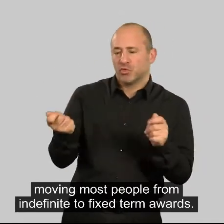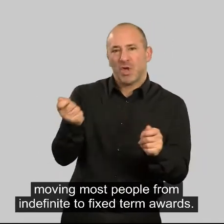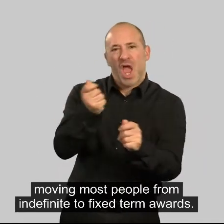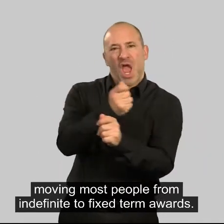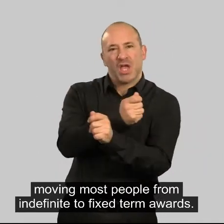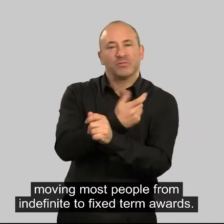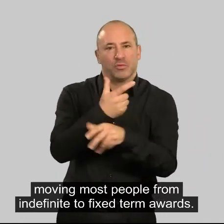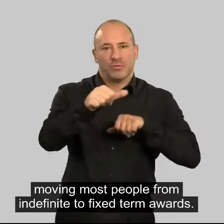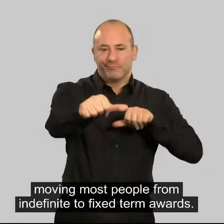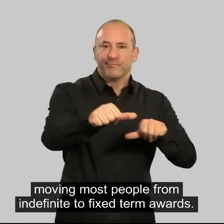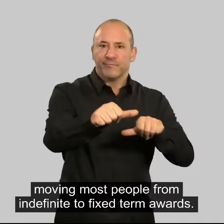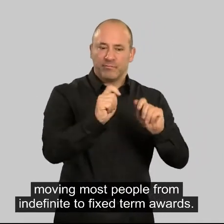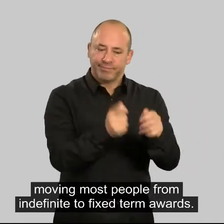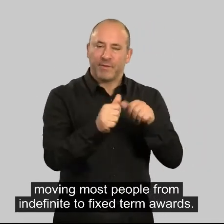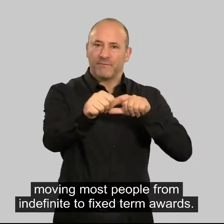fixed-term awards.